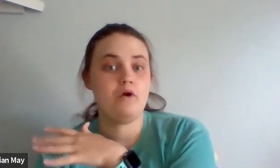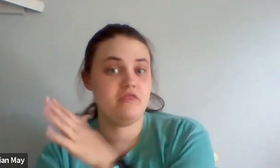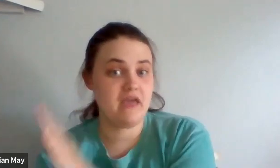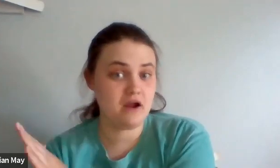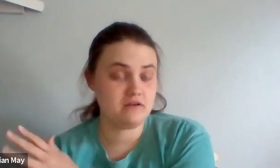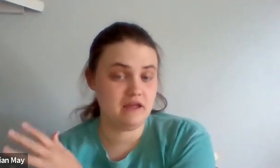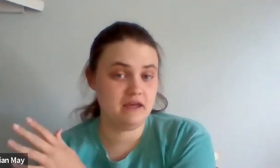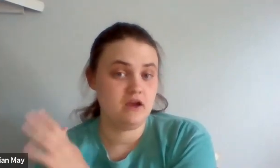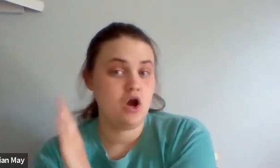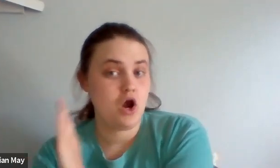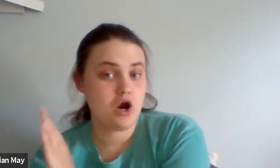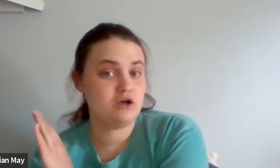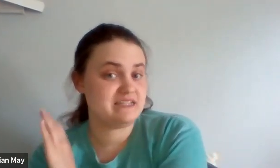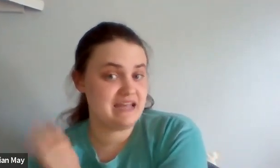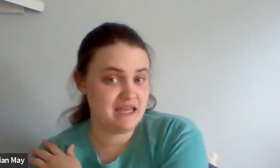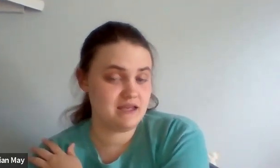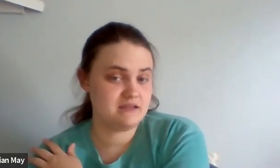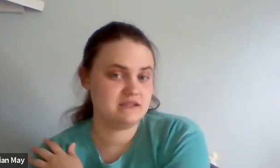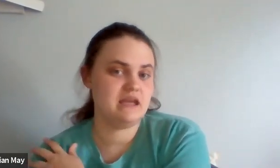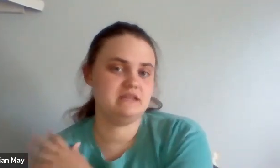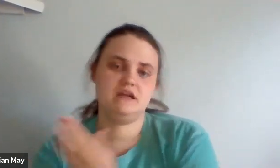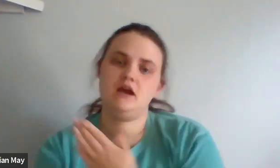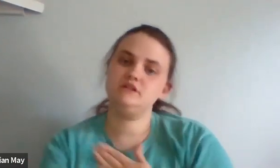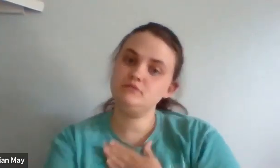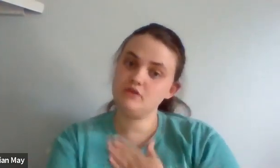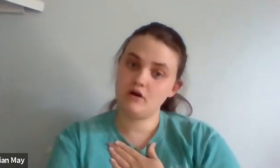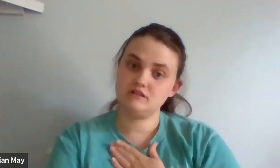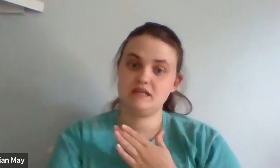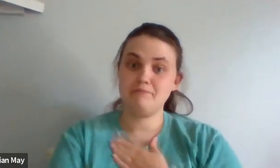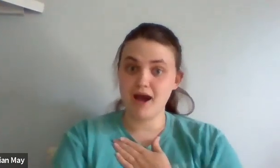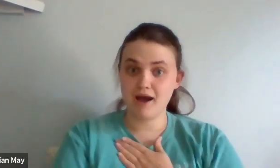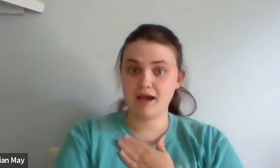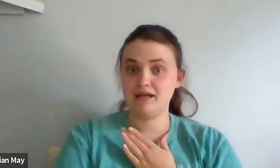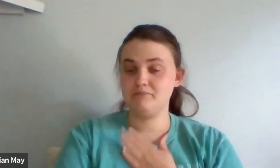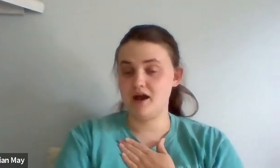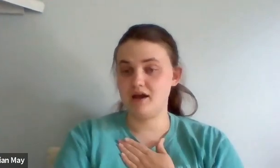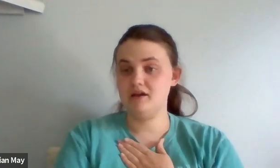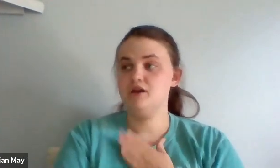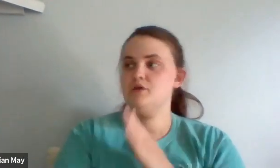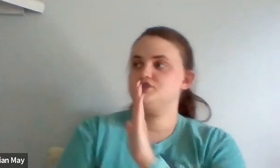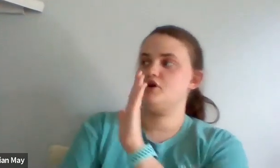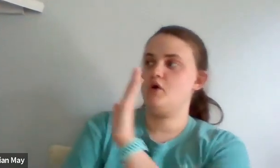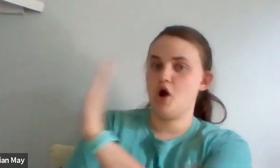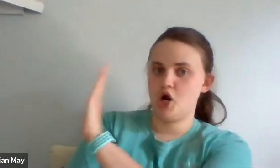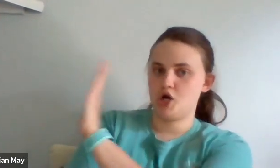For their, like hers and his, it's like how we do with ours, like saying mine, my, but you'll go